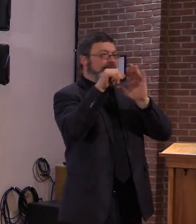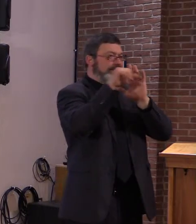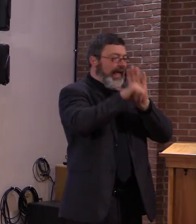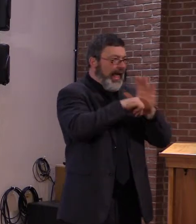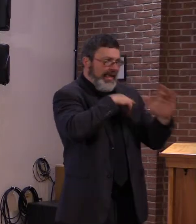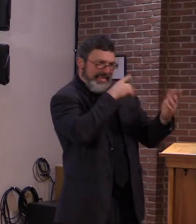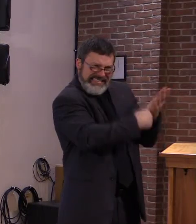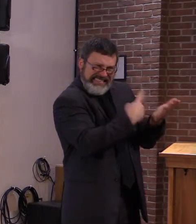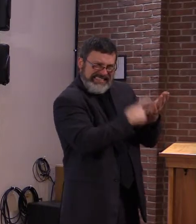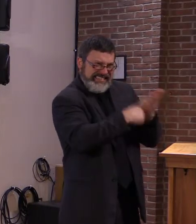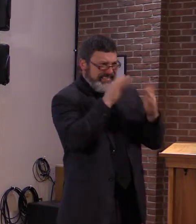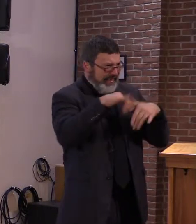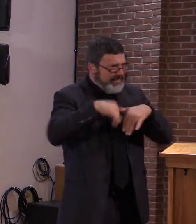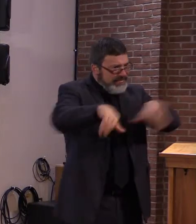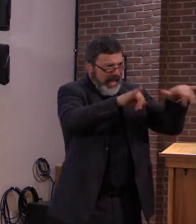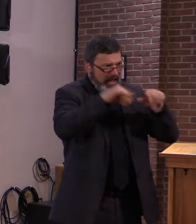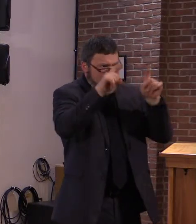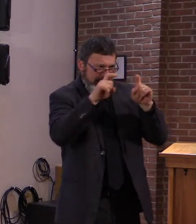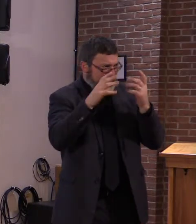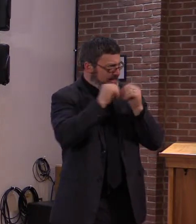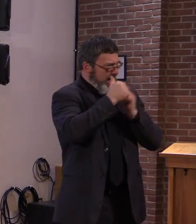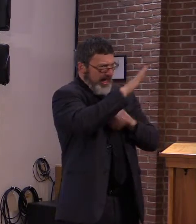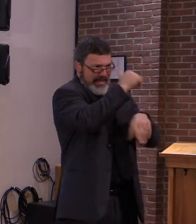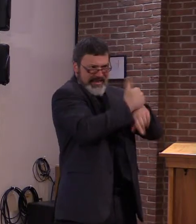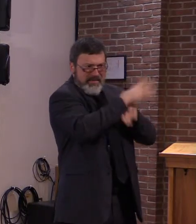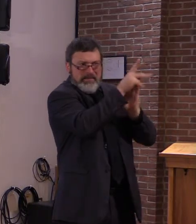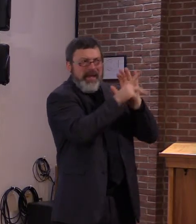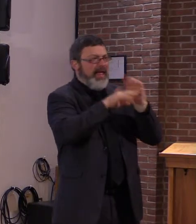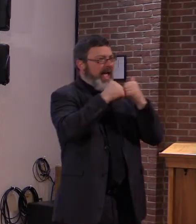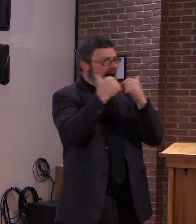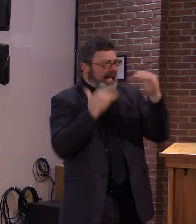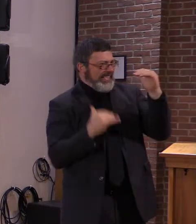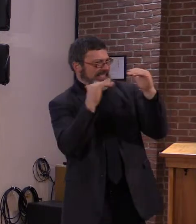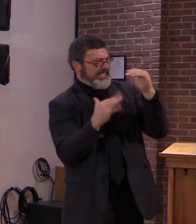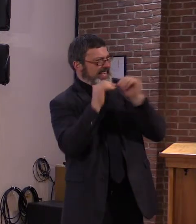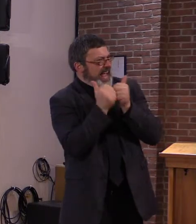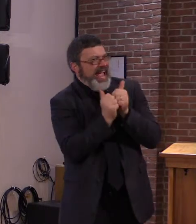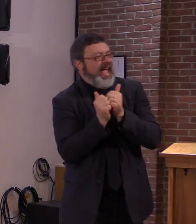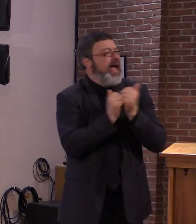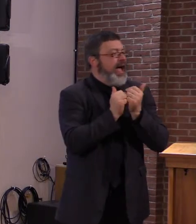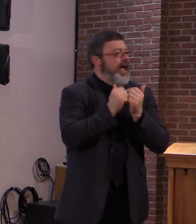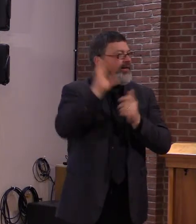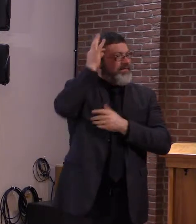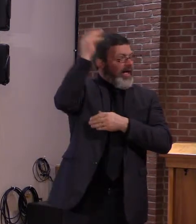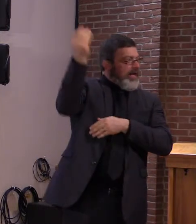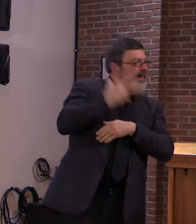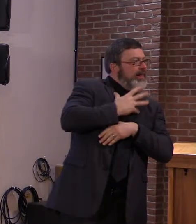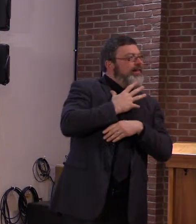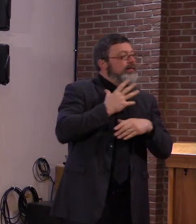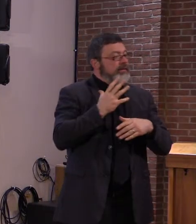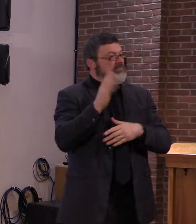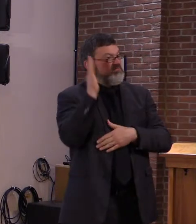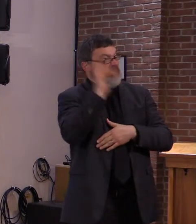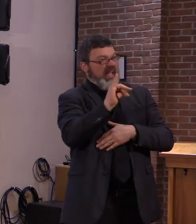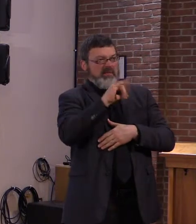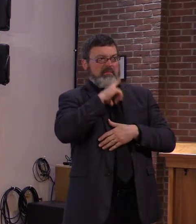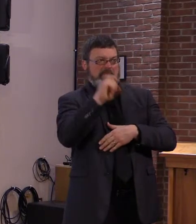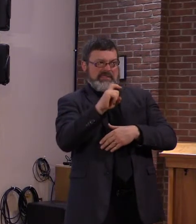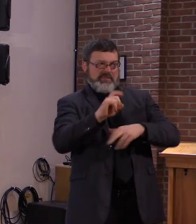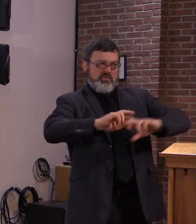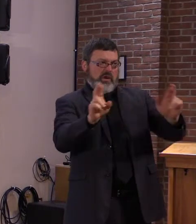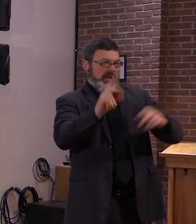by the way, to explore the many hills of Barrie and see all the homes and businesses decorated for the holidays. It